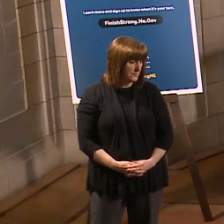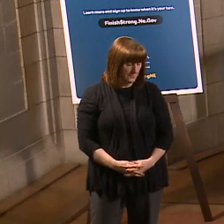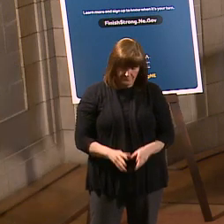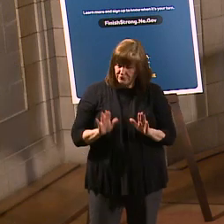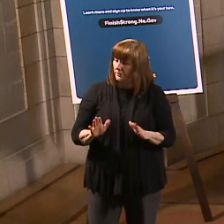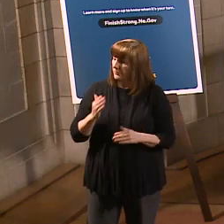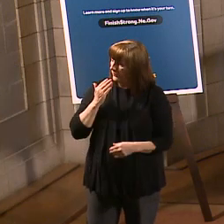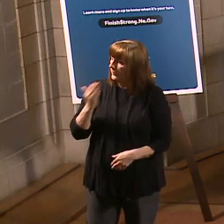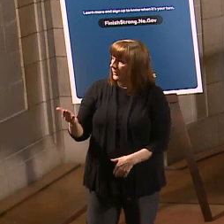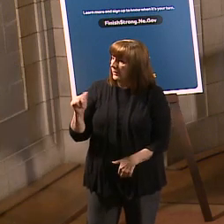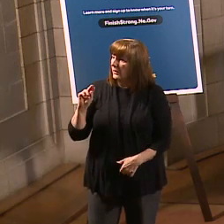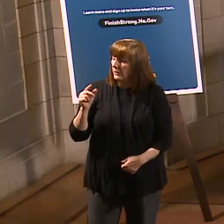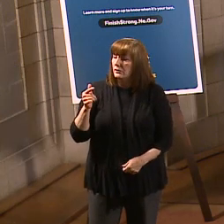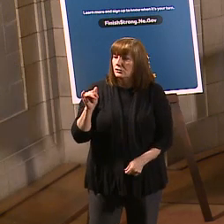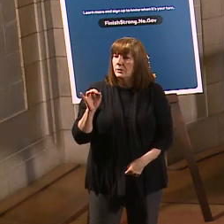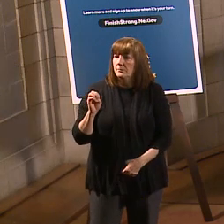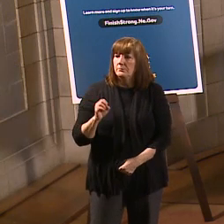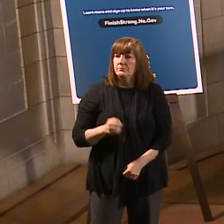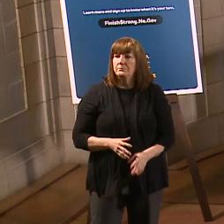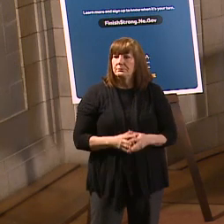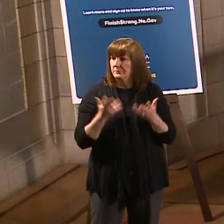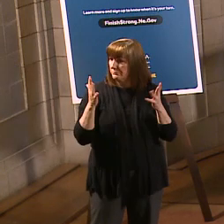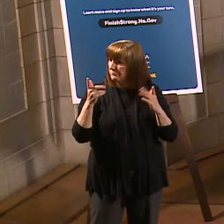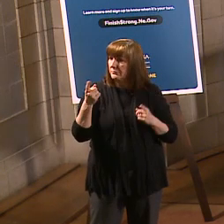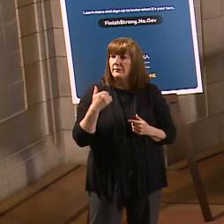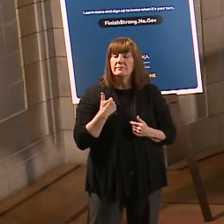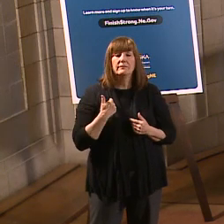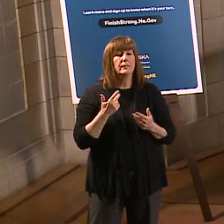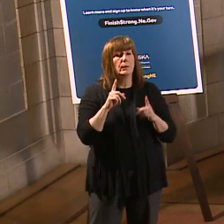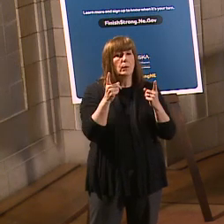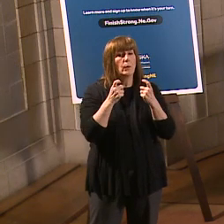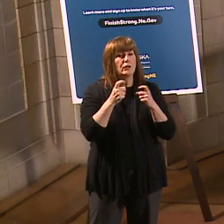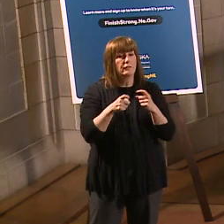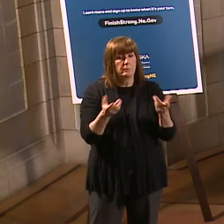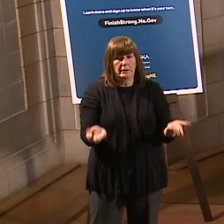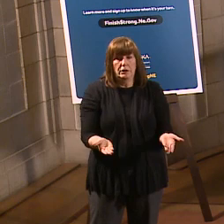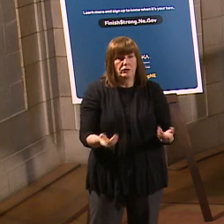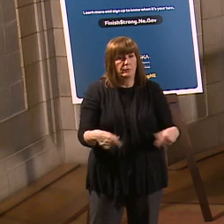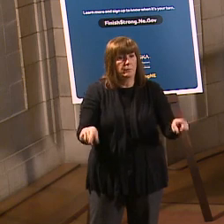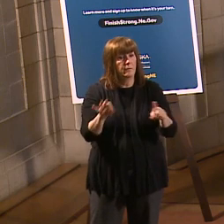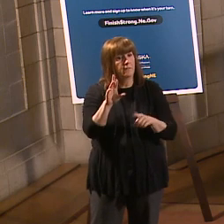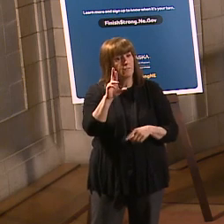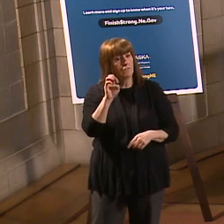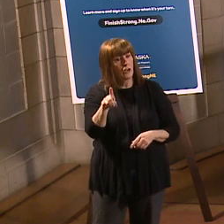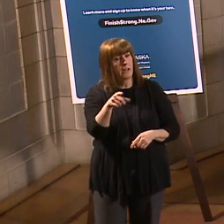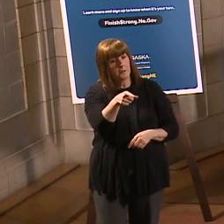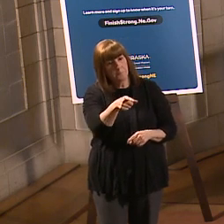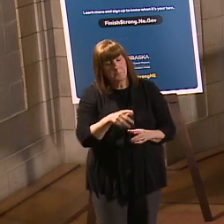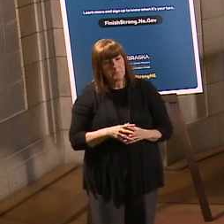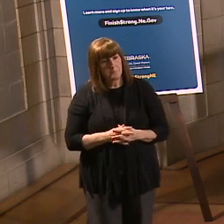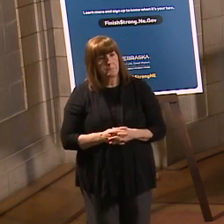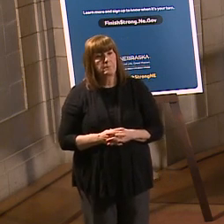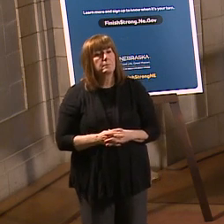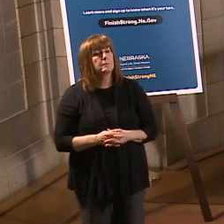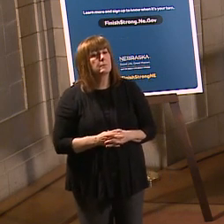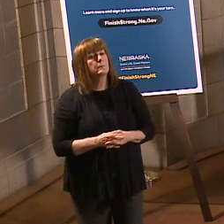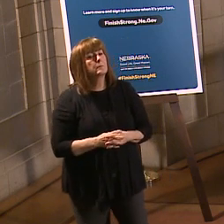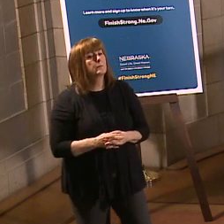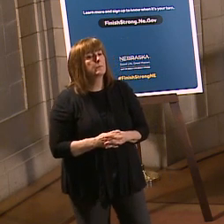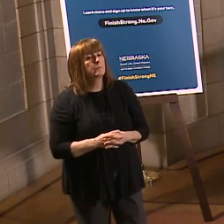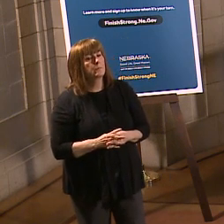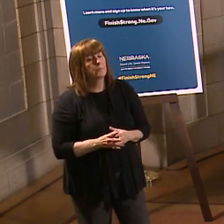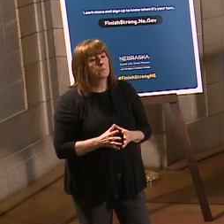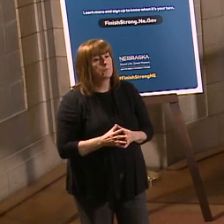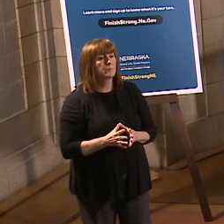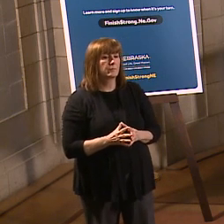Great, thank you very much, Angie. That's all I got for now. All right, questions for people here in the room. Fred. What's the practical